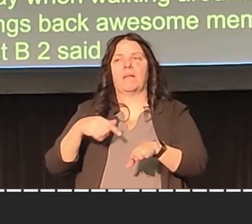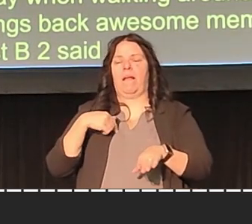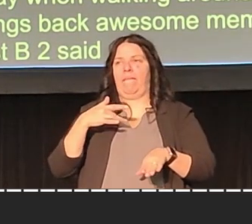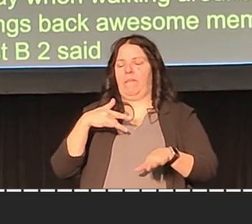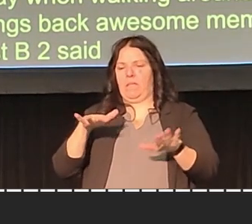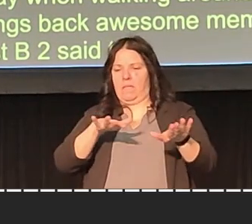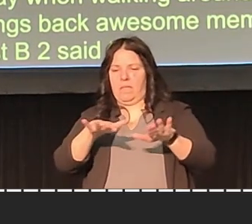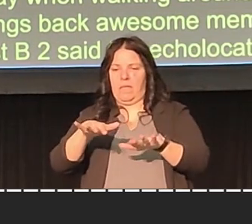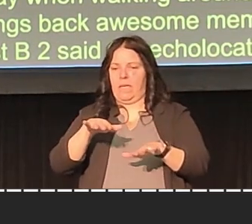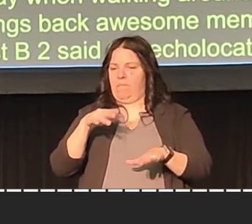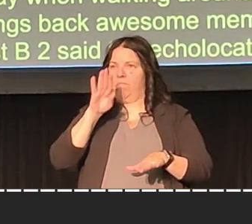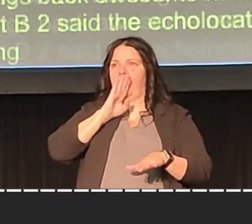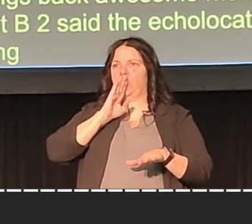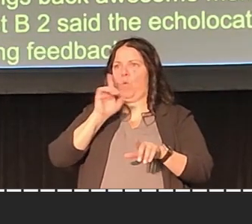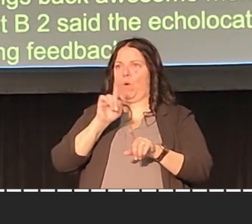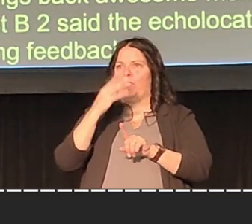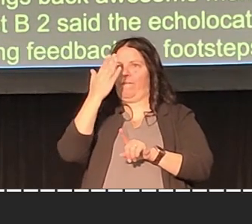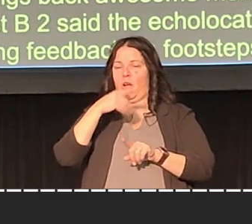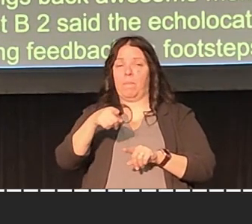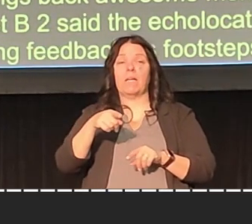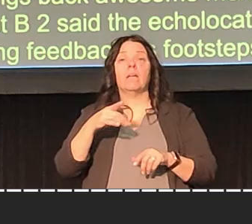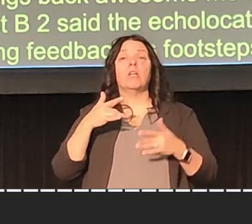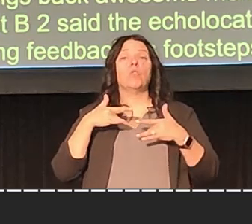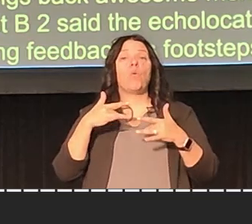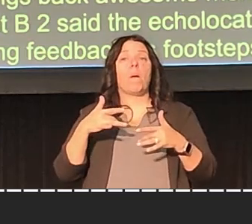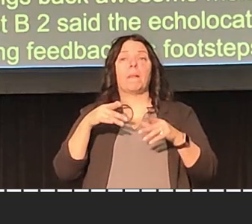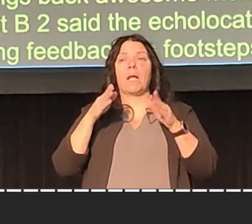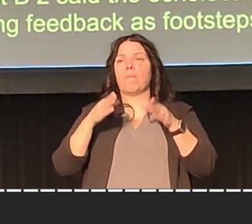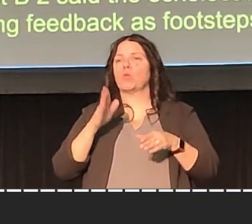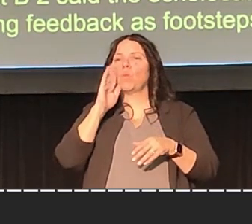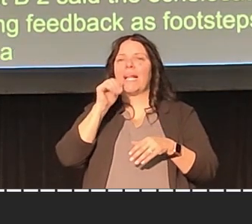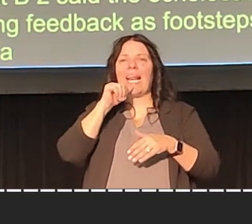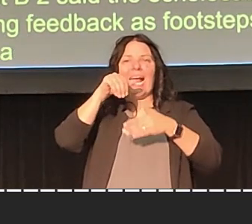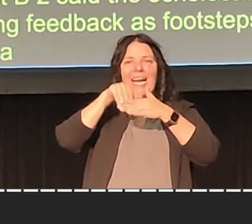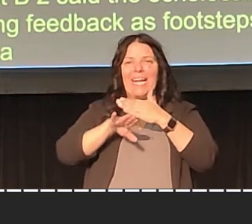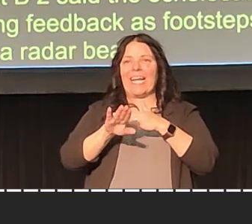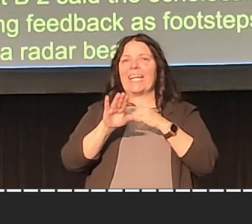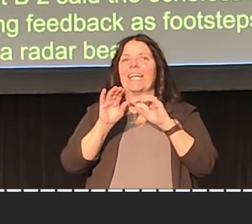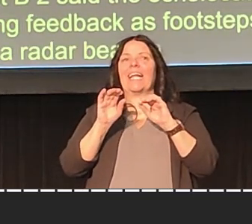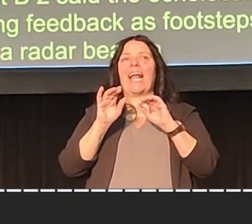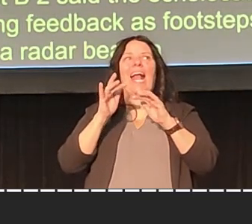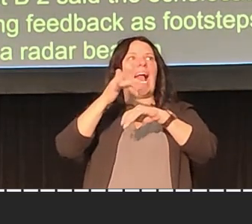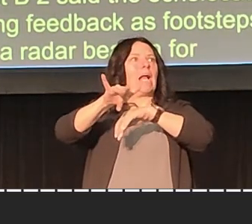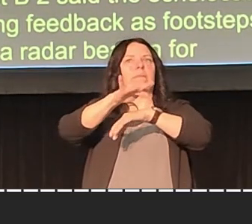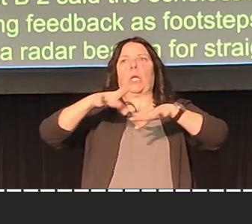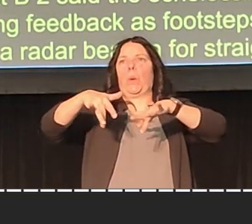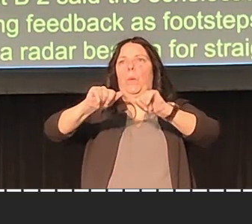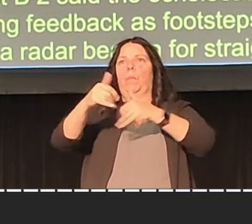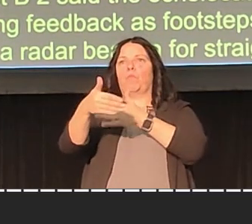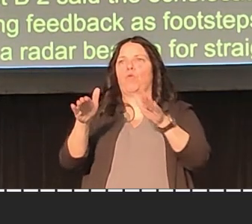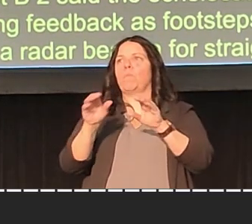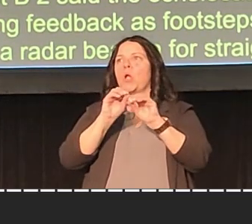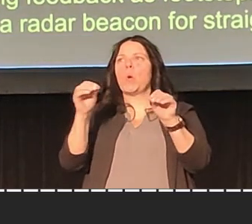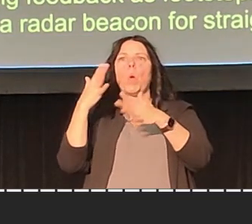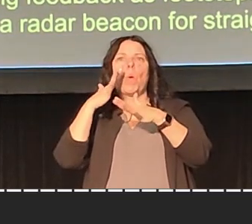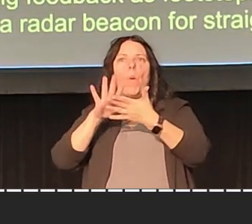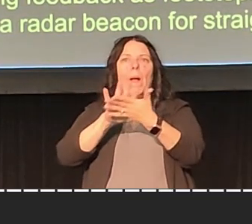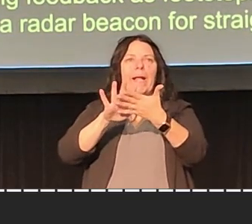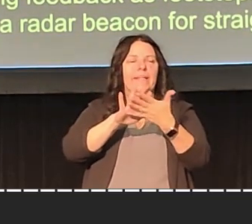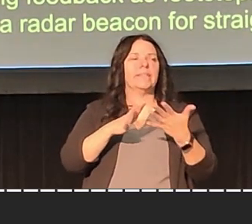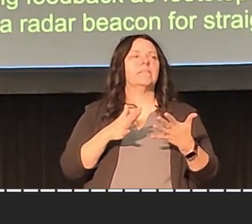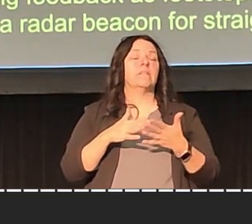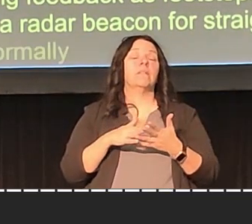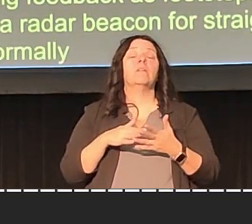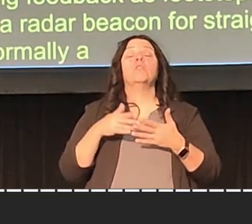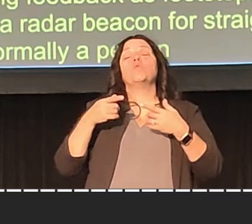front of you. Normally, a person would not attempt this in an empty room with zero ambience. So while some